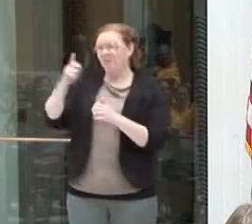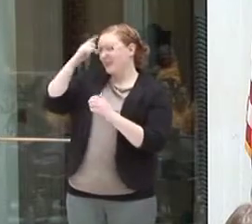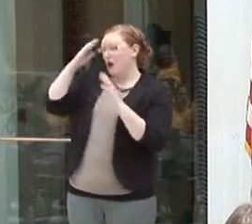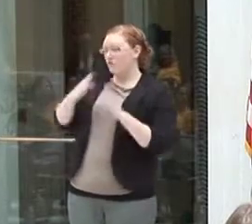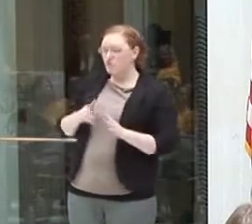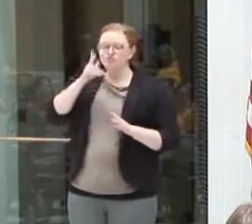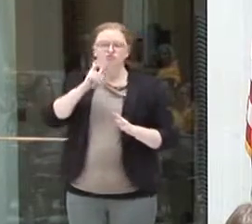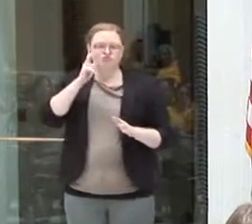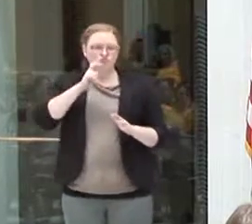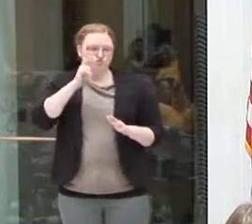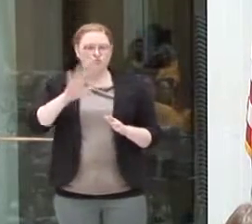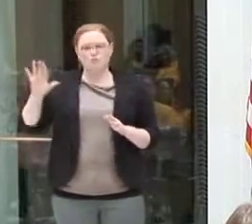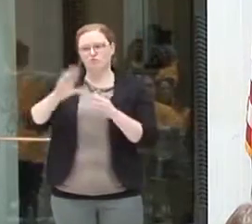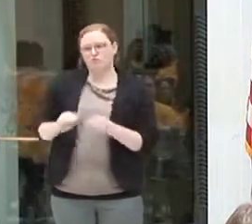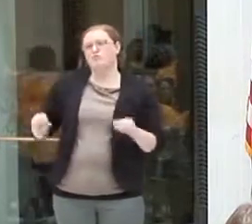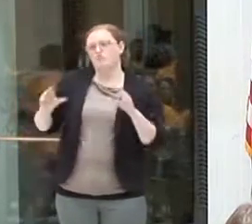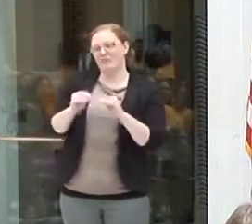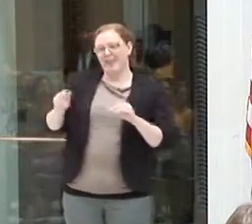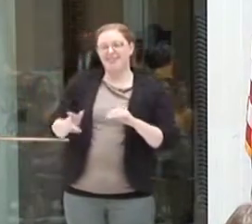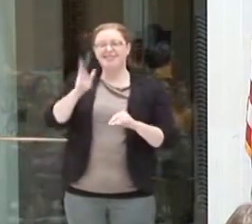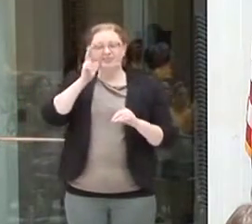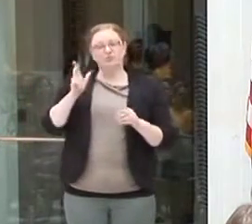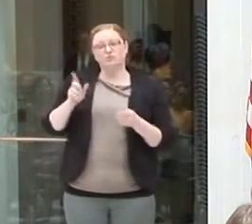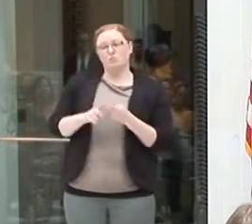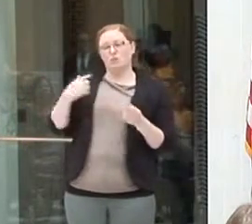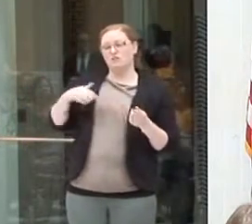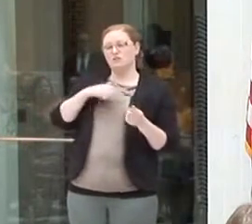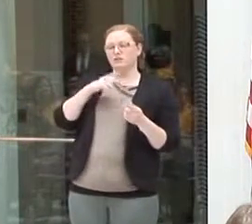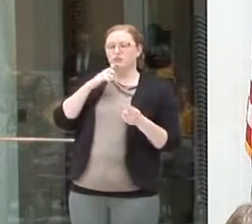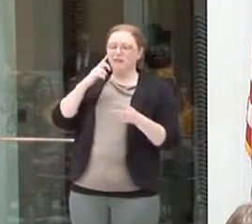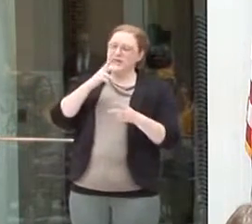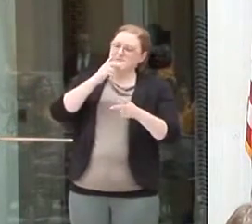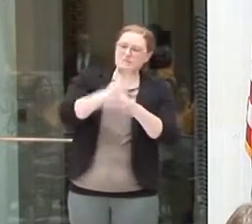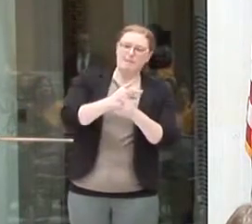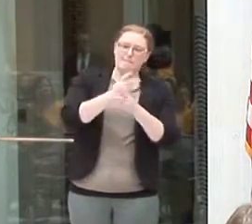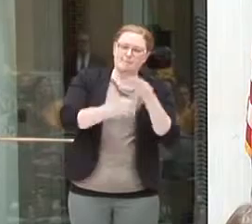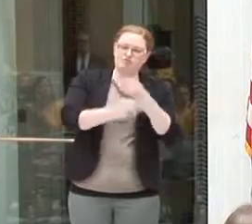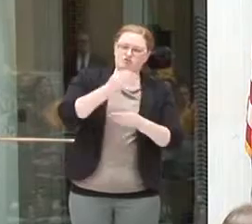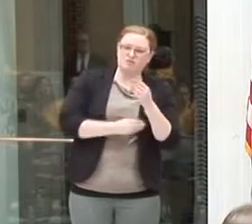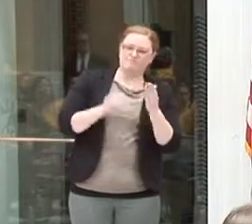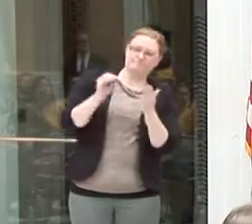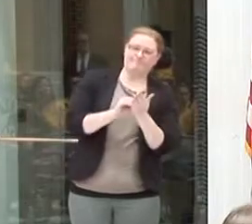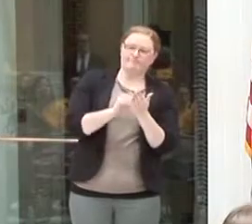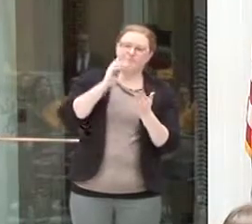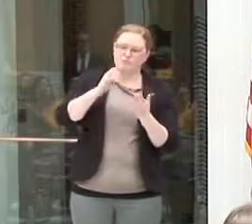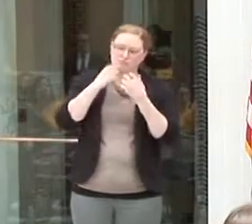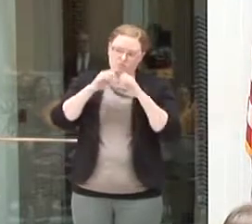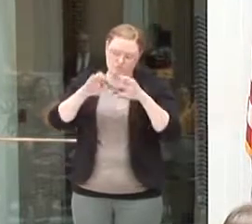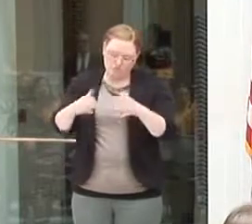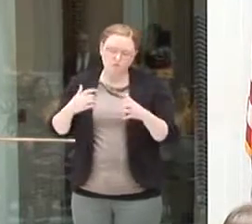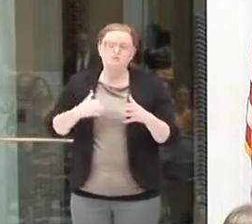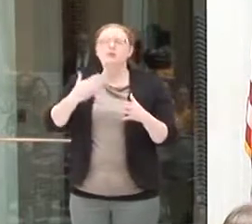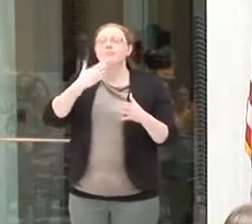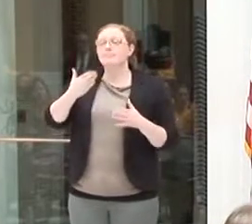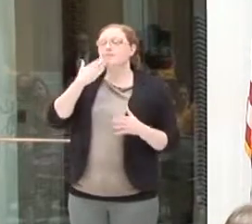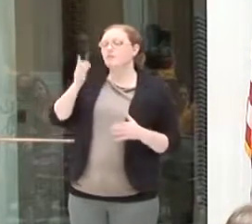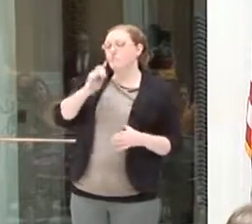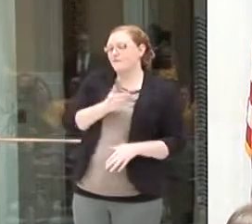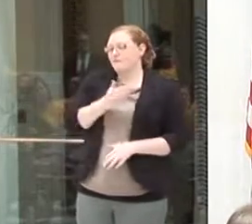you he listened to us and uh he kept the money in there so but thank you uh for inviting me to join you this